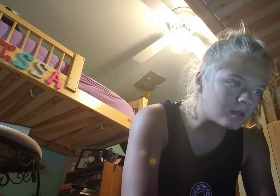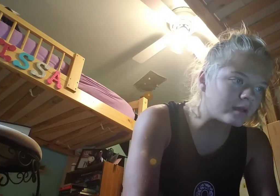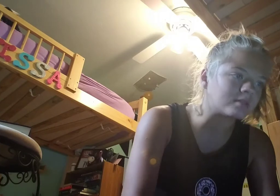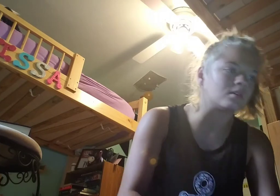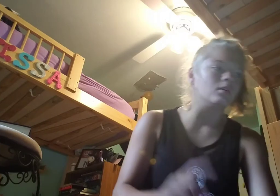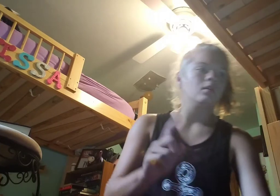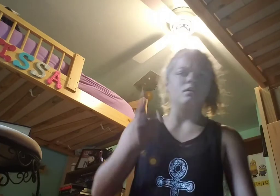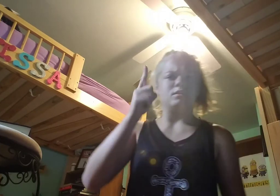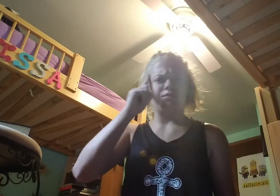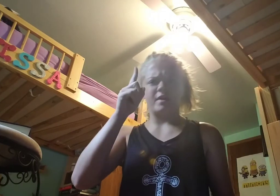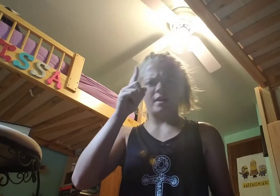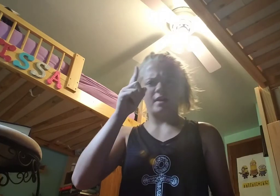Okay, so